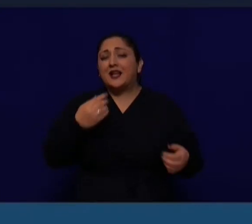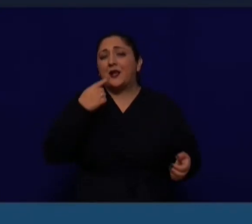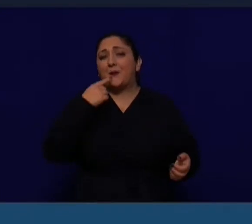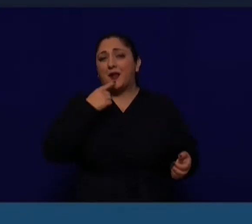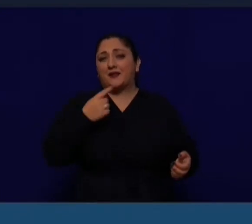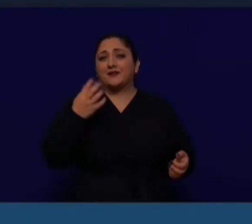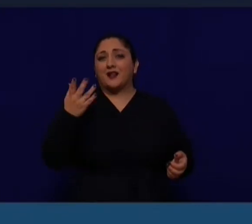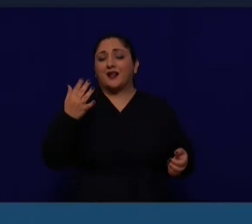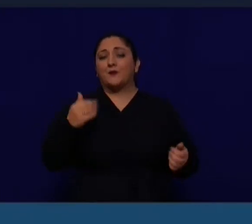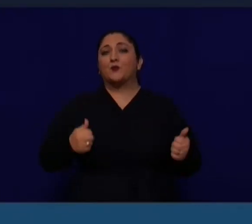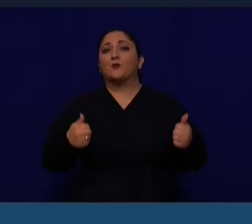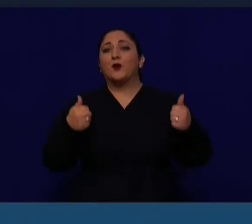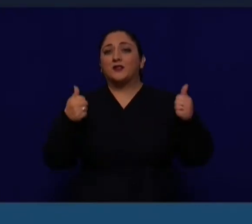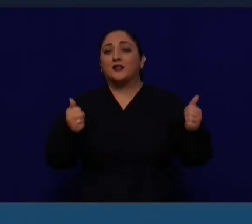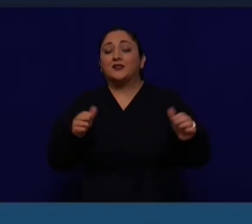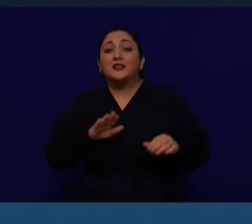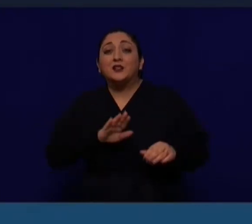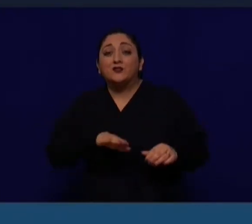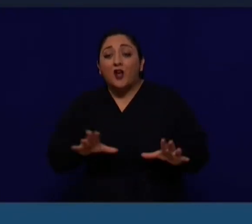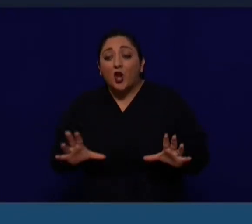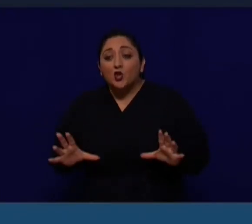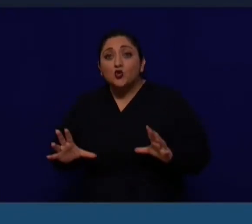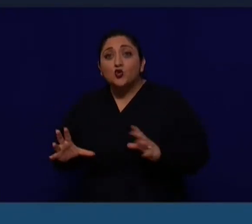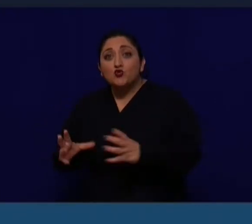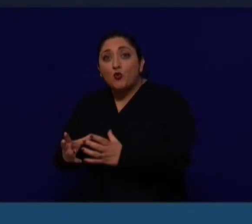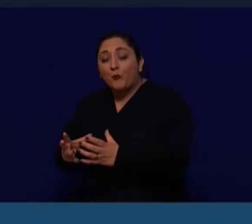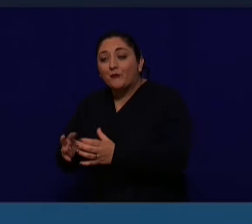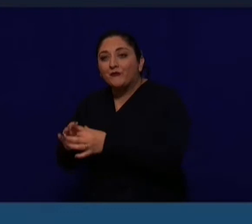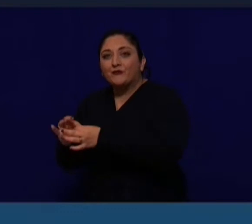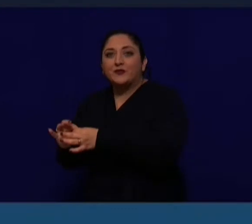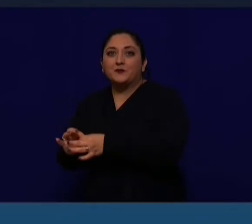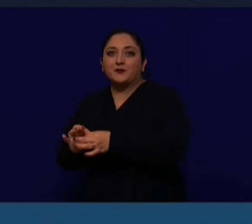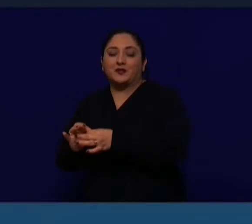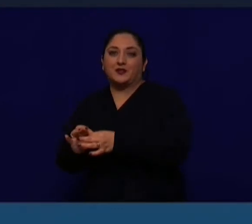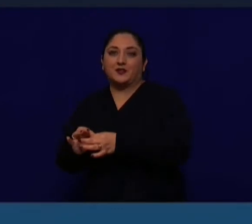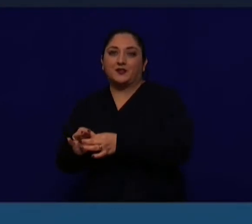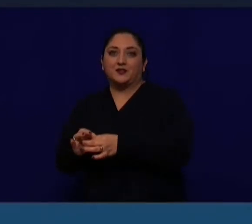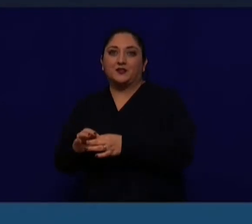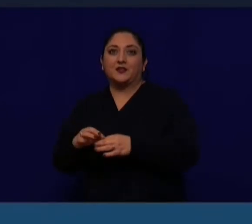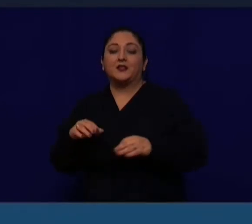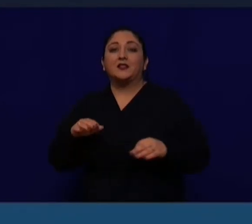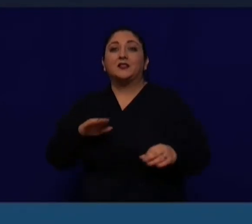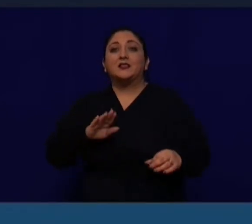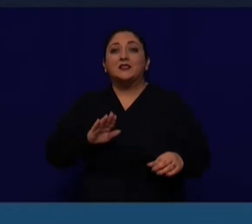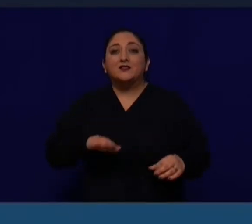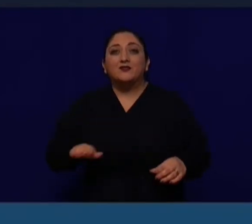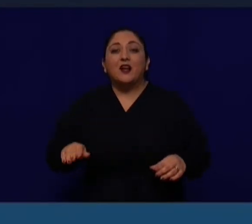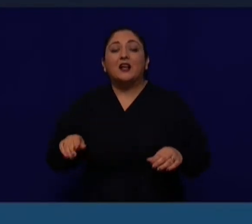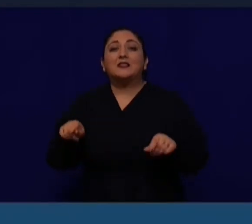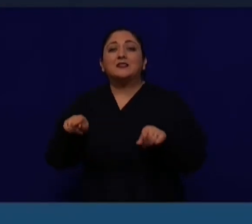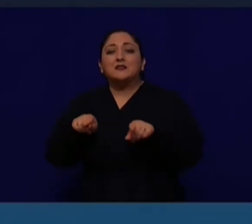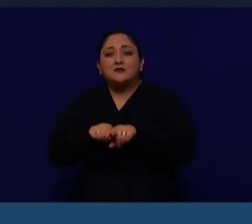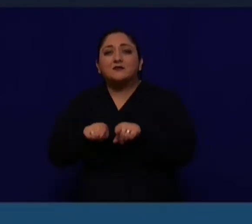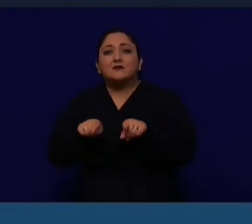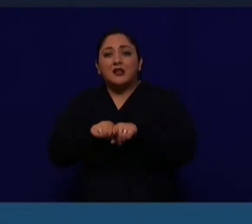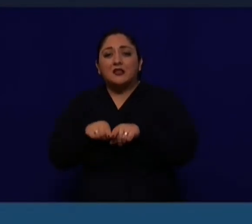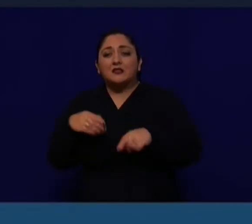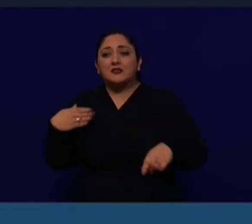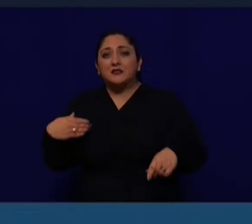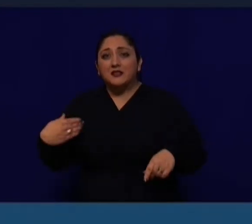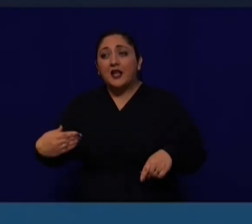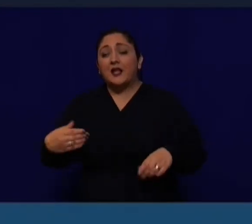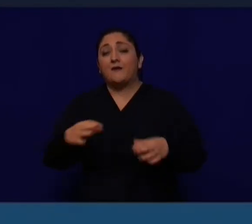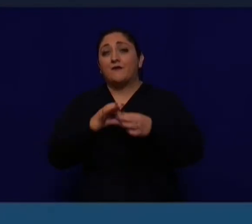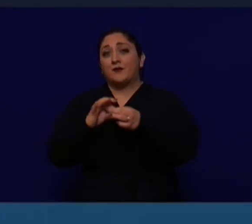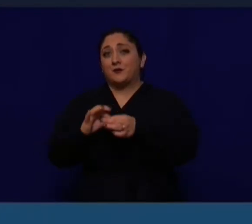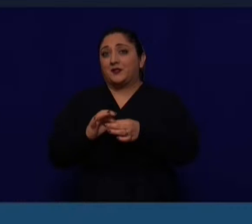inti għandek numru ta' tfal li jkunu qegħdin flimkien, dawk it-tfal li jkunu dejjem iżommu dak il-bubble u dawn dejjem jibqgħu dak l-istess bubble. Ġifieri